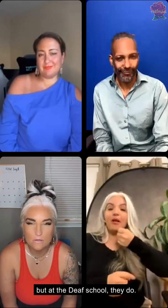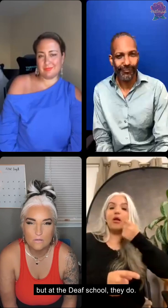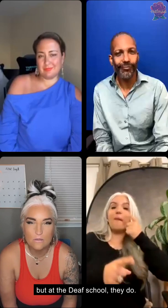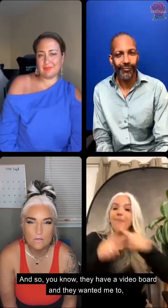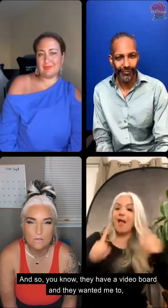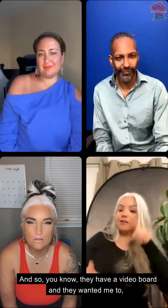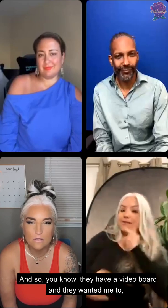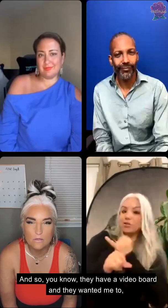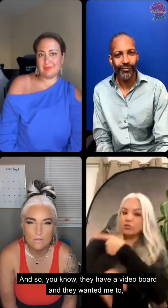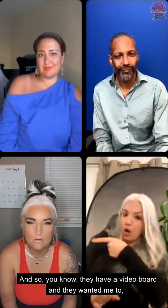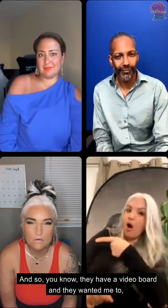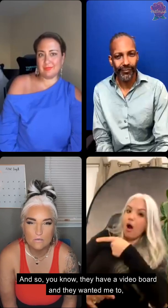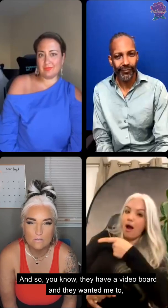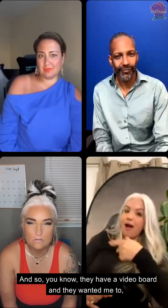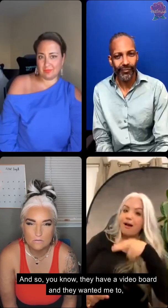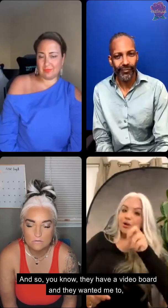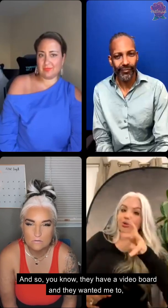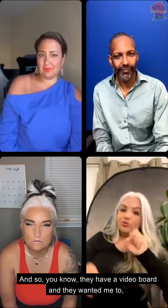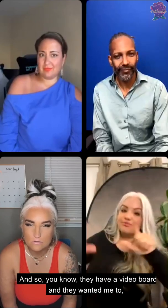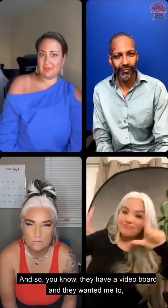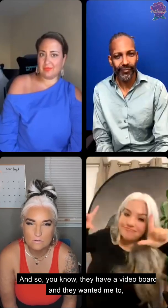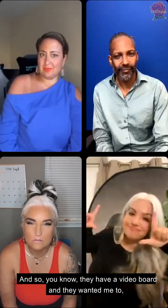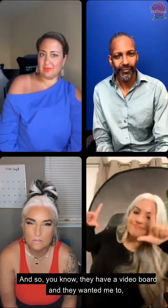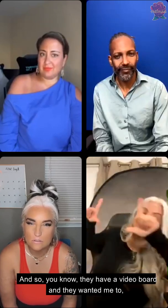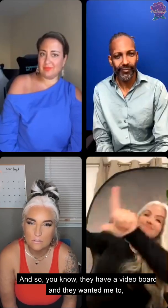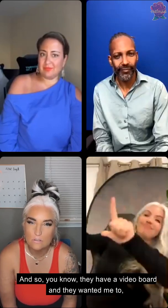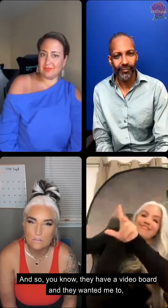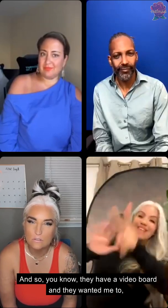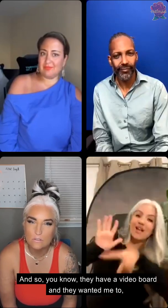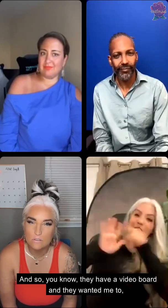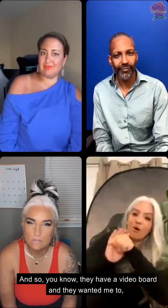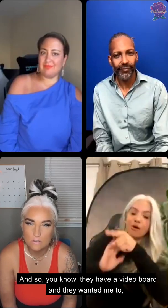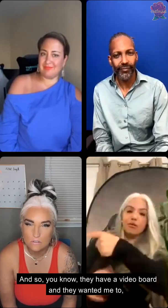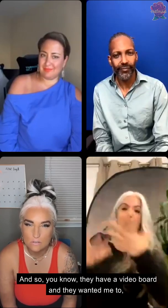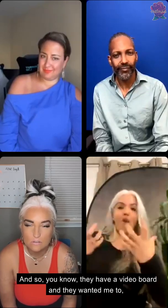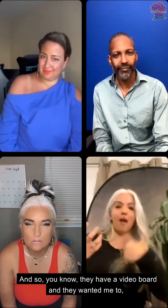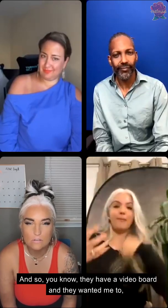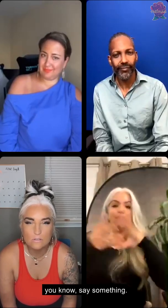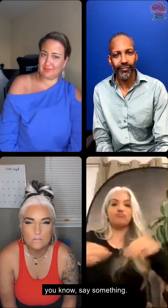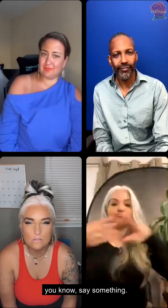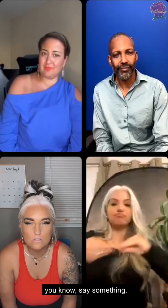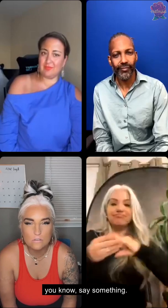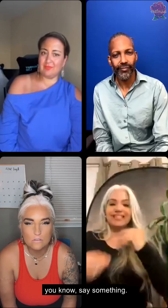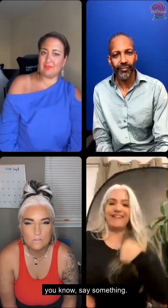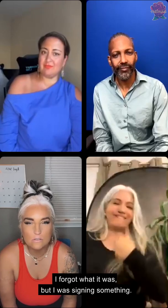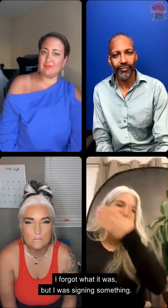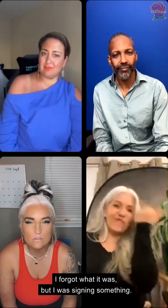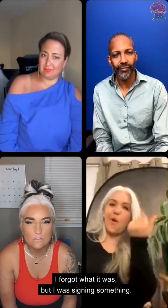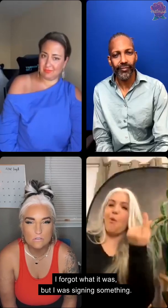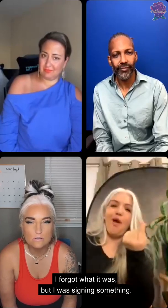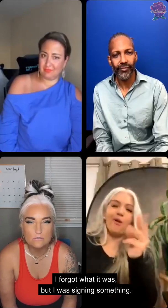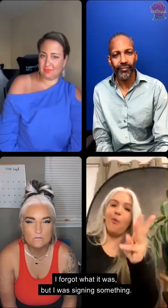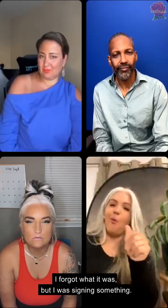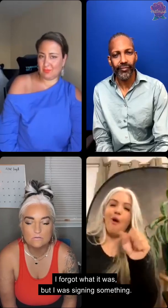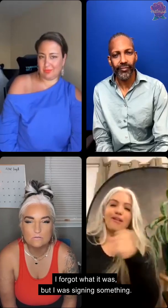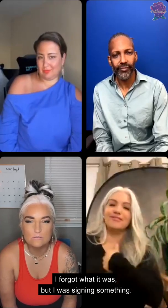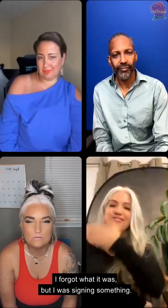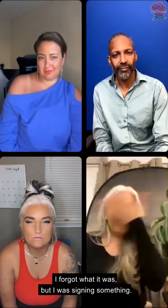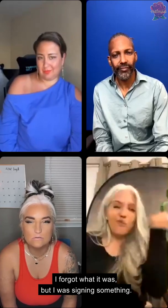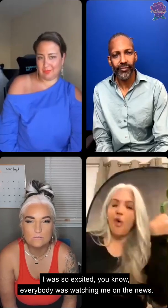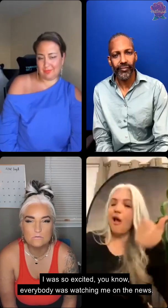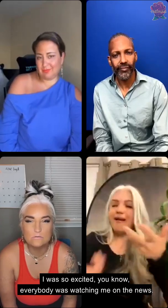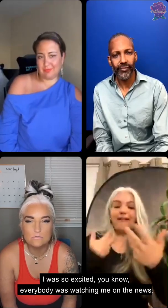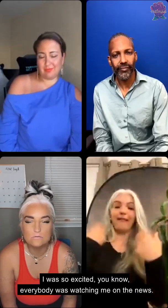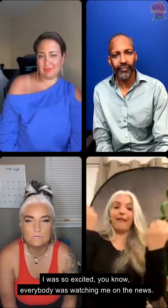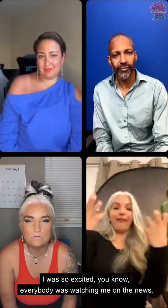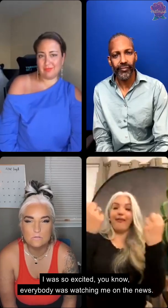but the deaf school they do. And so, they have a video board, and they wanted me to, say something. I forgot what it was,